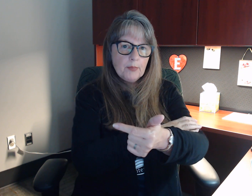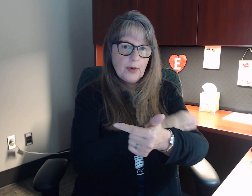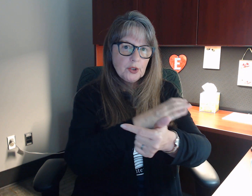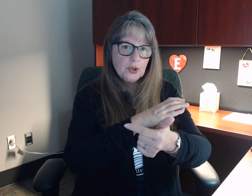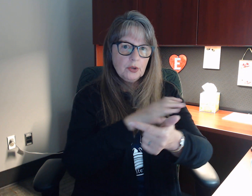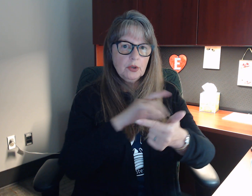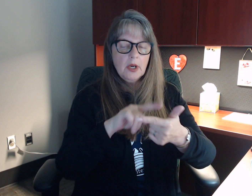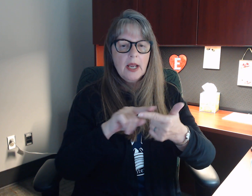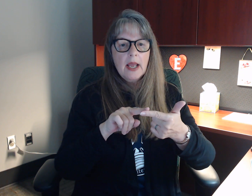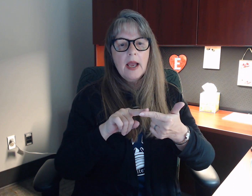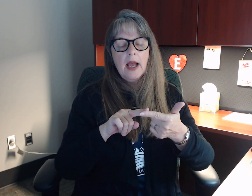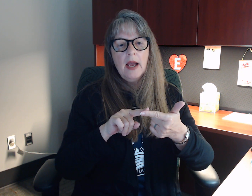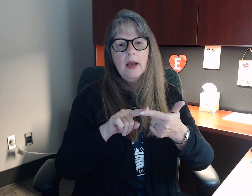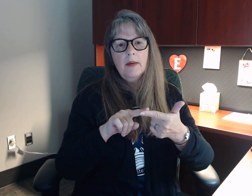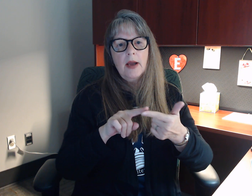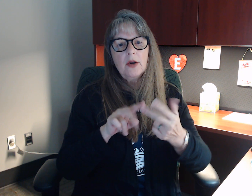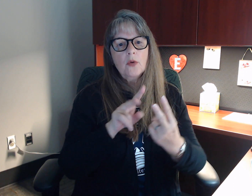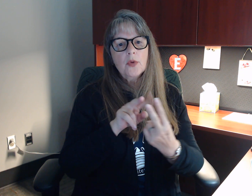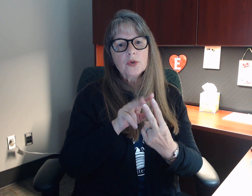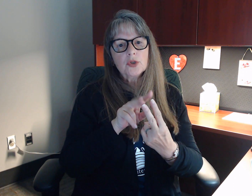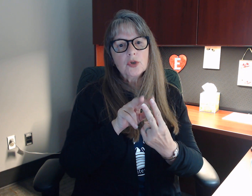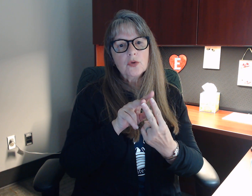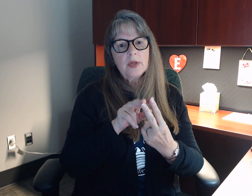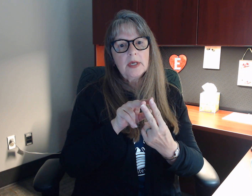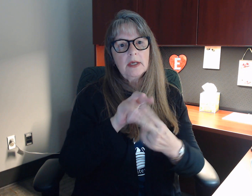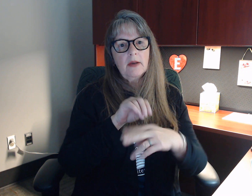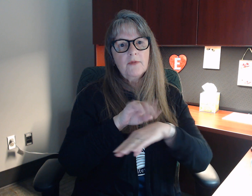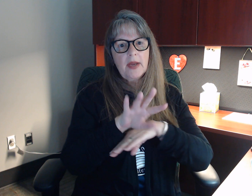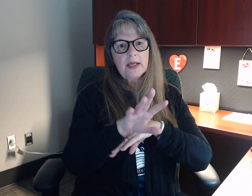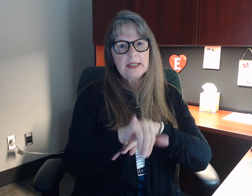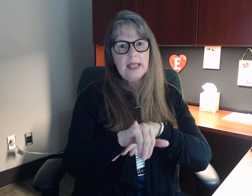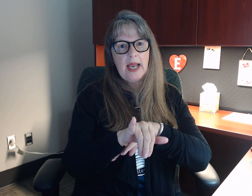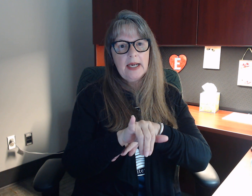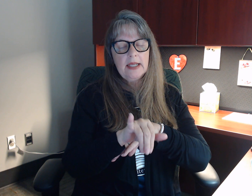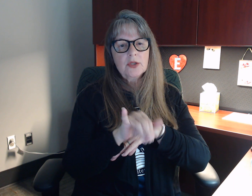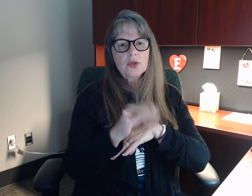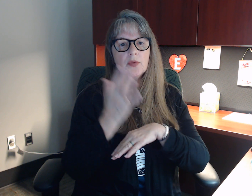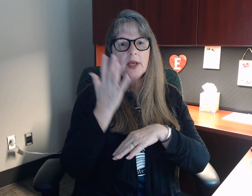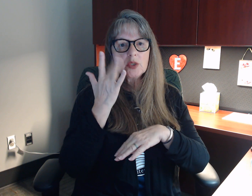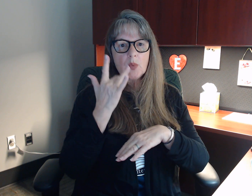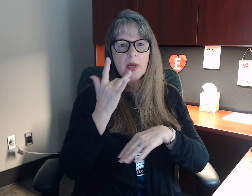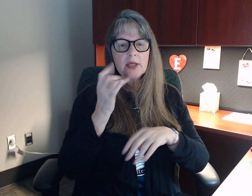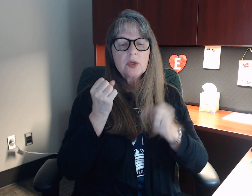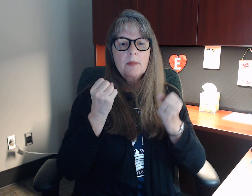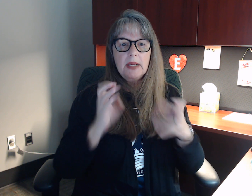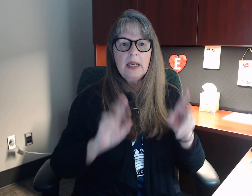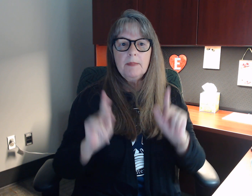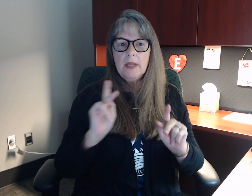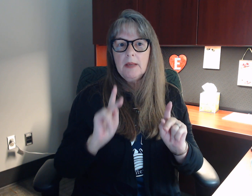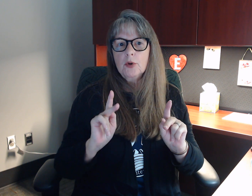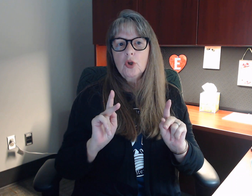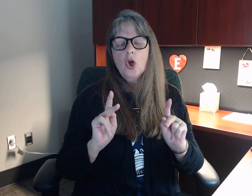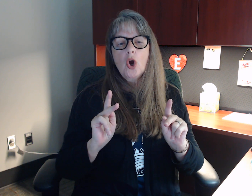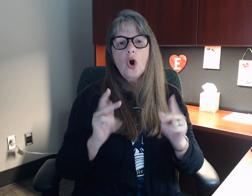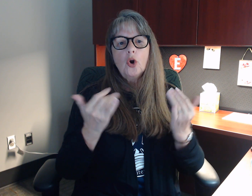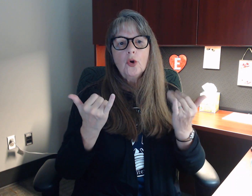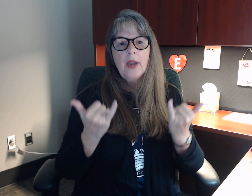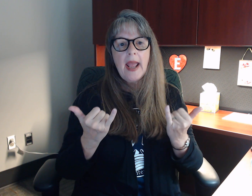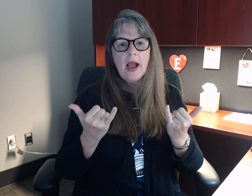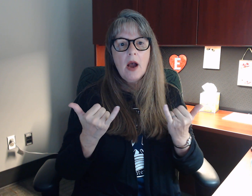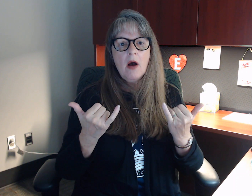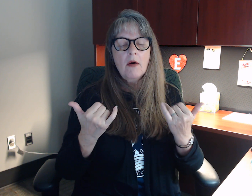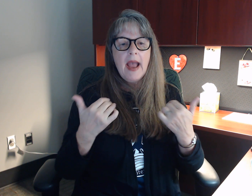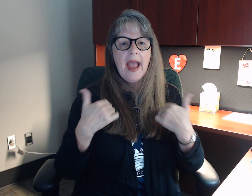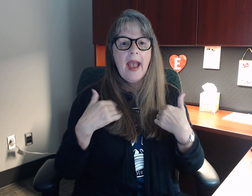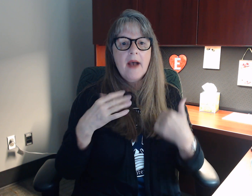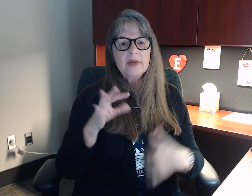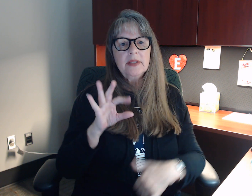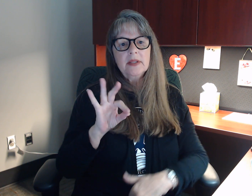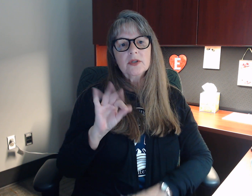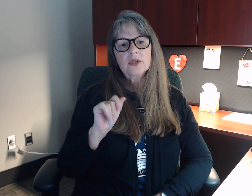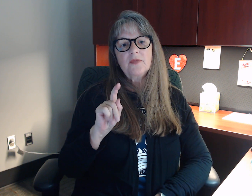pressure. I know those two, that it affects that. And so that's why so many people are now having this